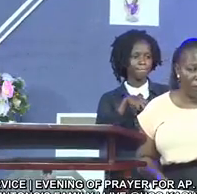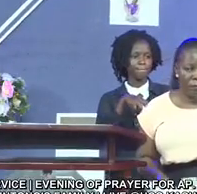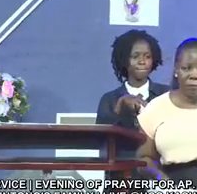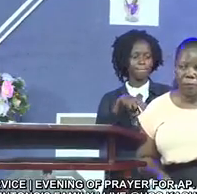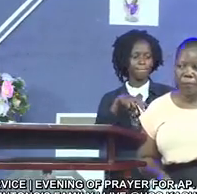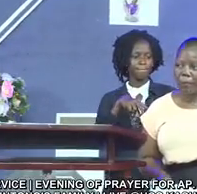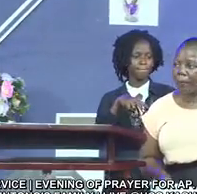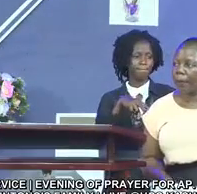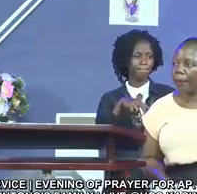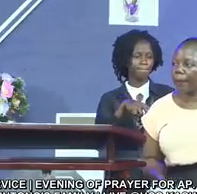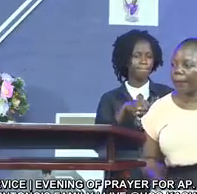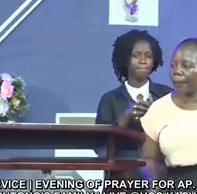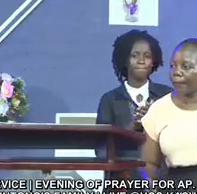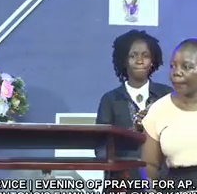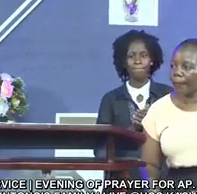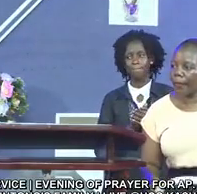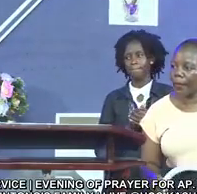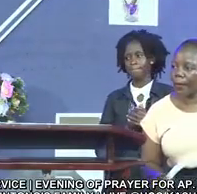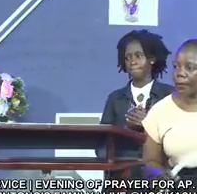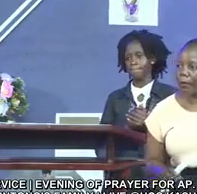coming.